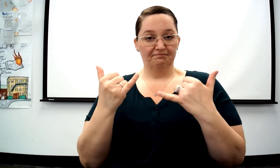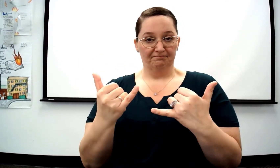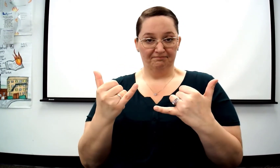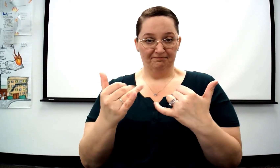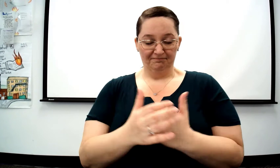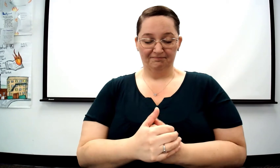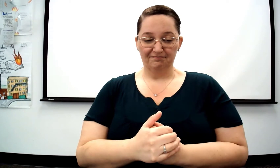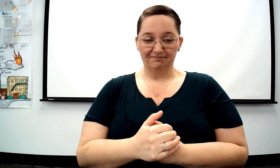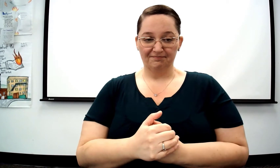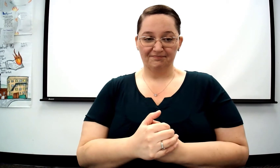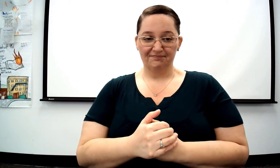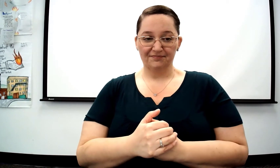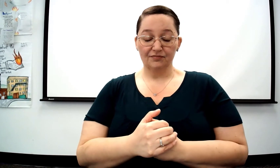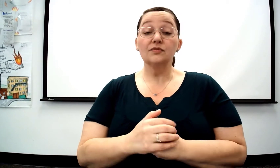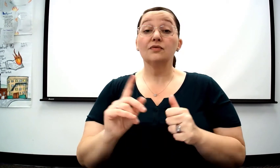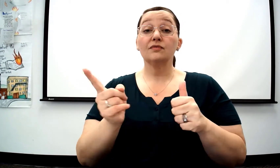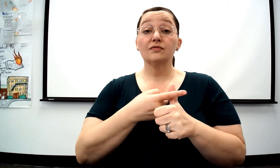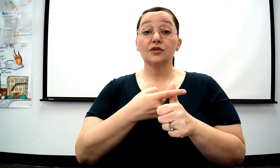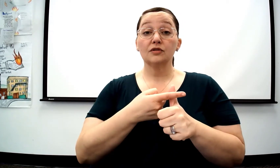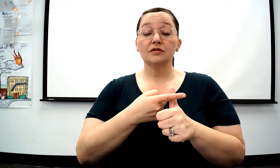What we've learned so far, though, I am going to record.